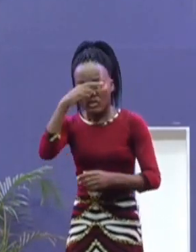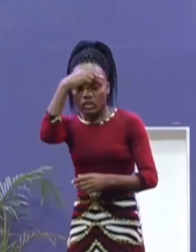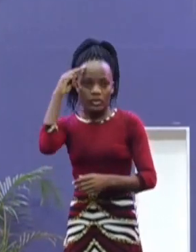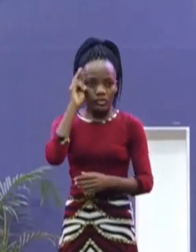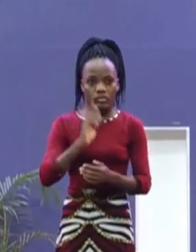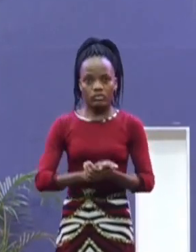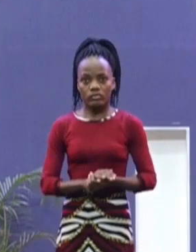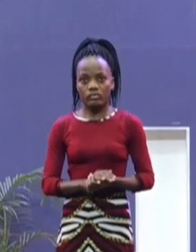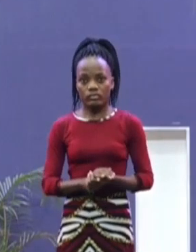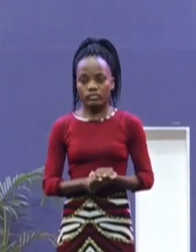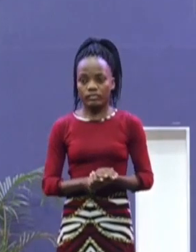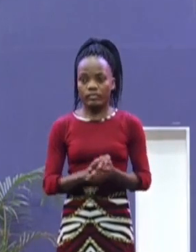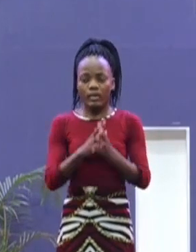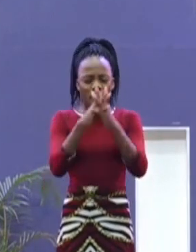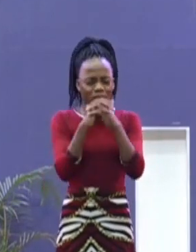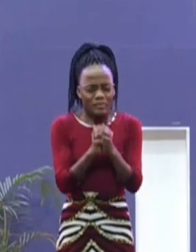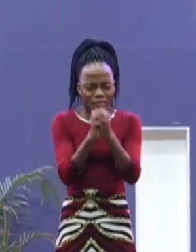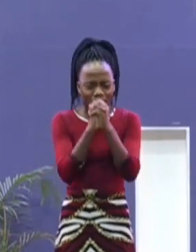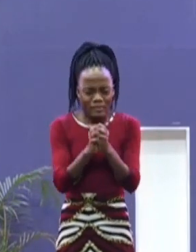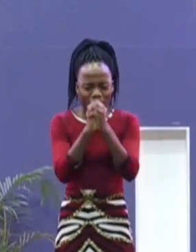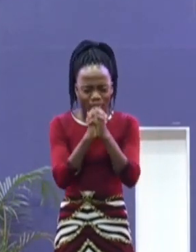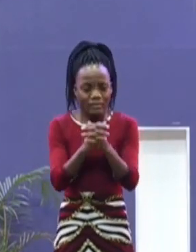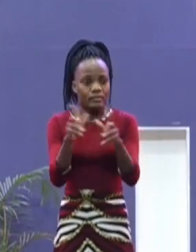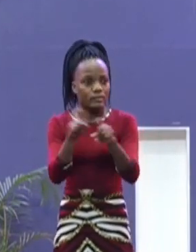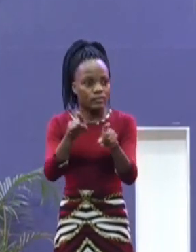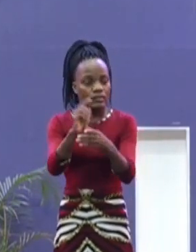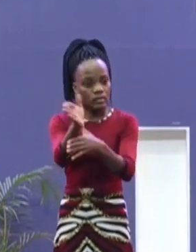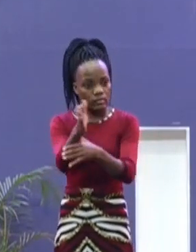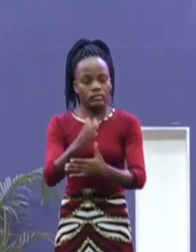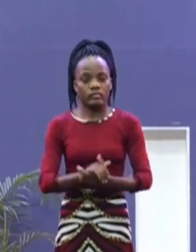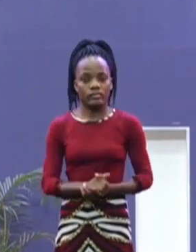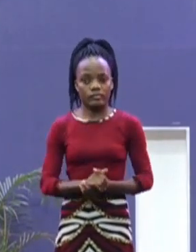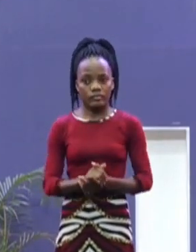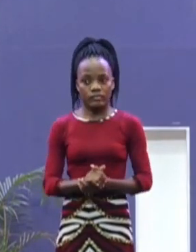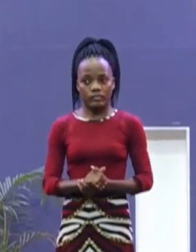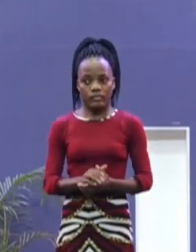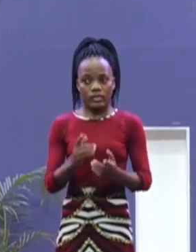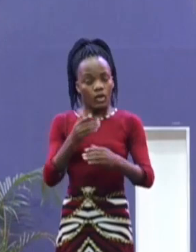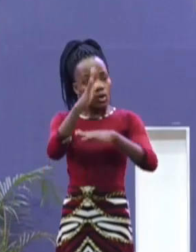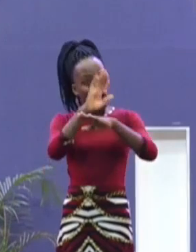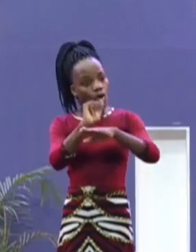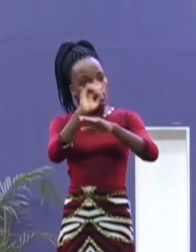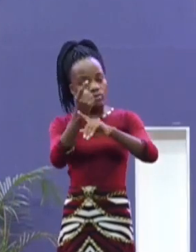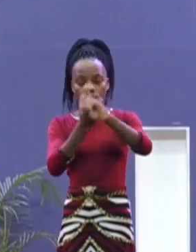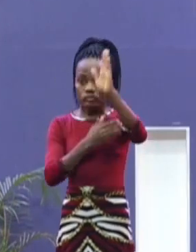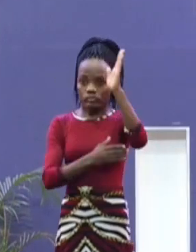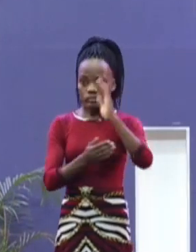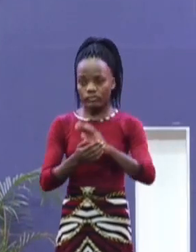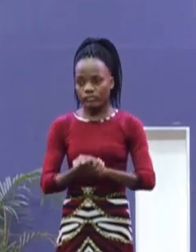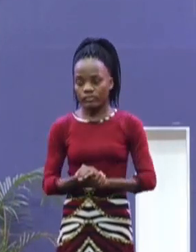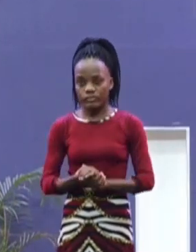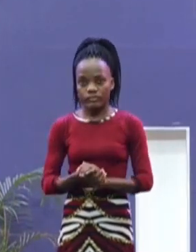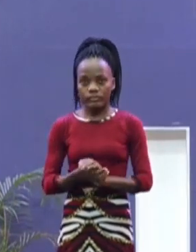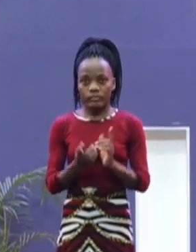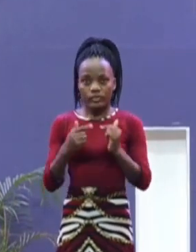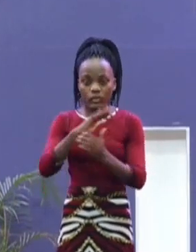olw'ensonga. Intercession is a ministry. Okwegayirira buweereza. It is a call of God. Kuyitibwa kwa Katonda. We